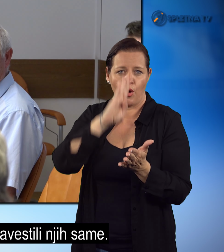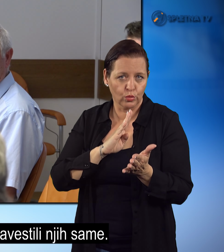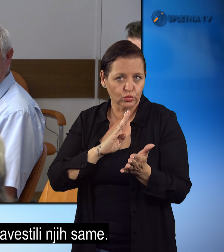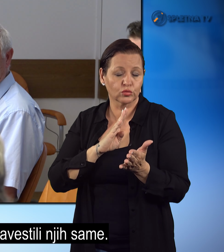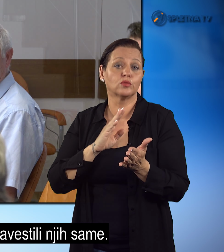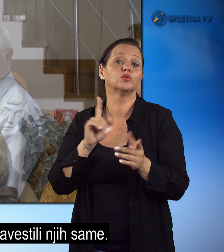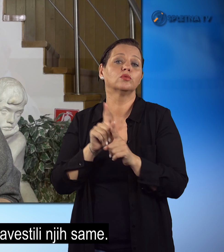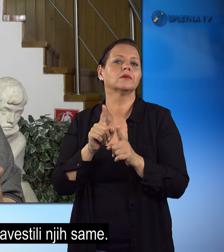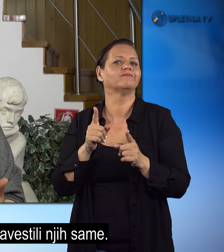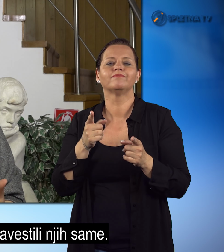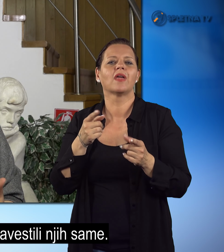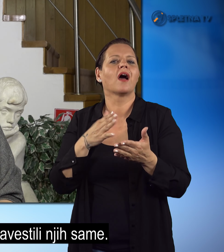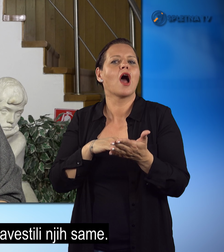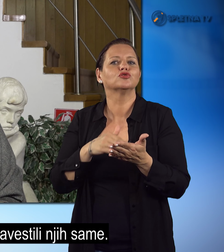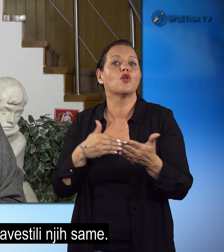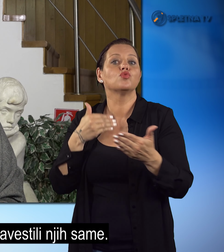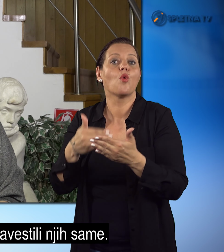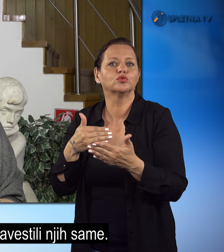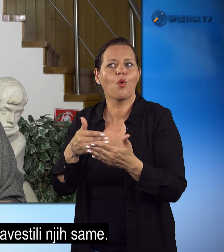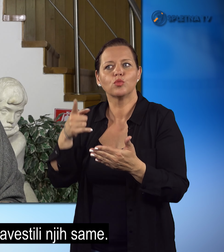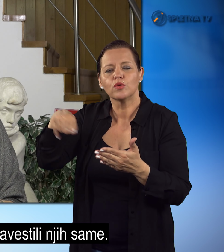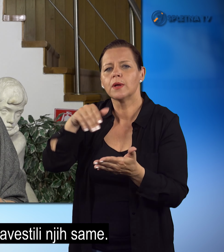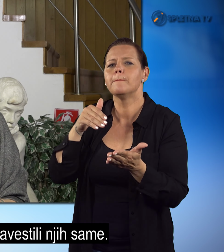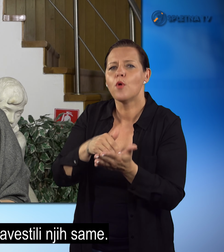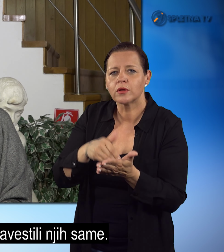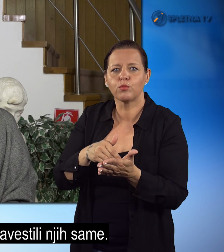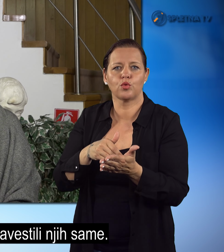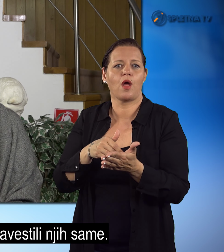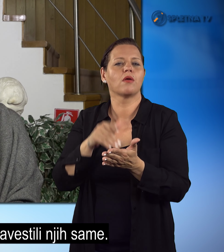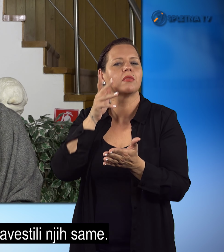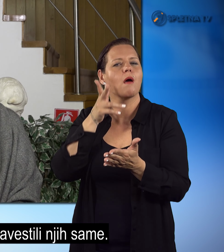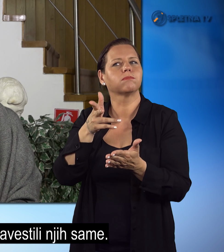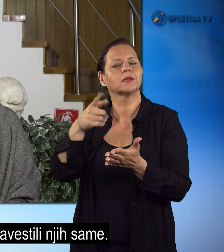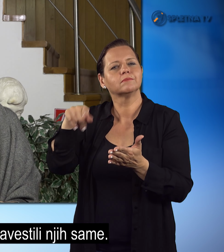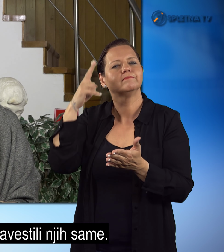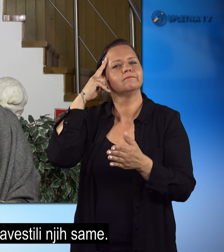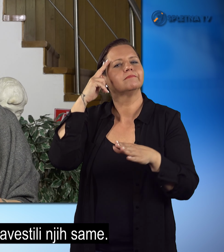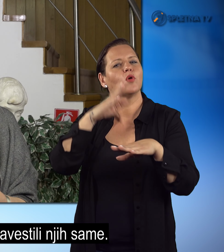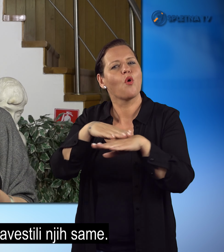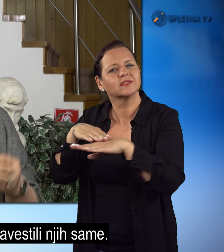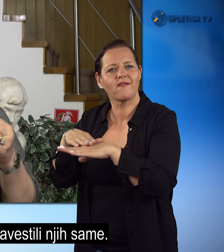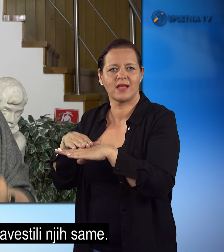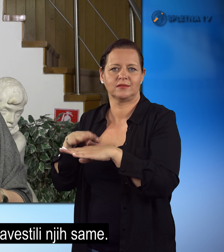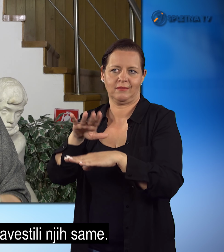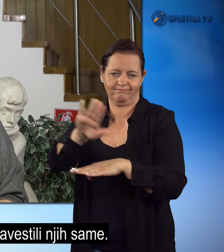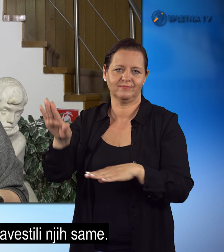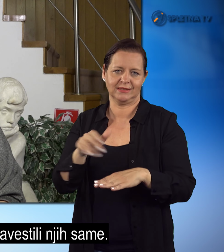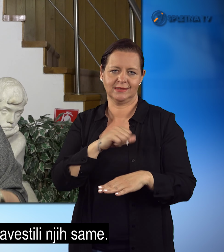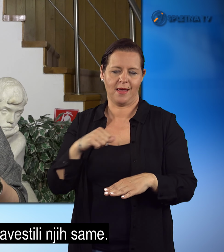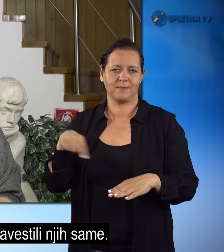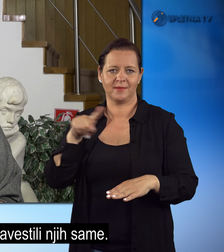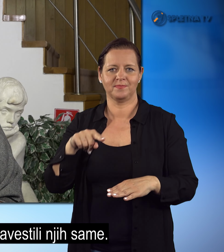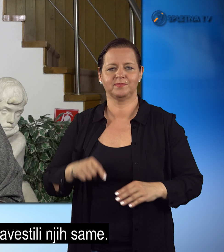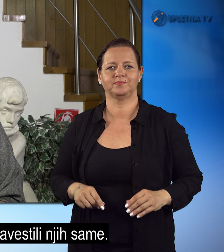what kind of accessibility they need, but also to bring out awareness among the hard of hearing